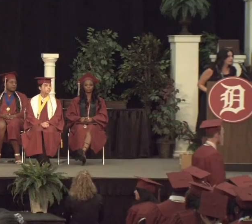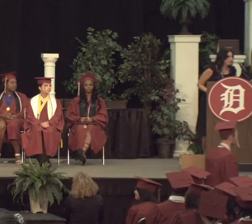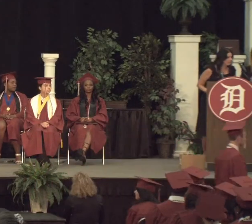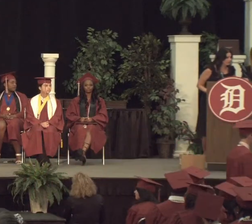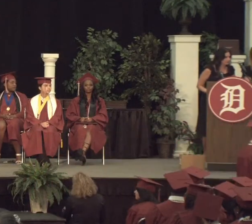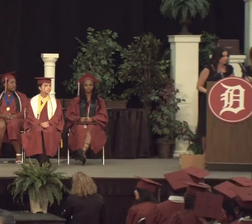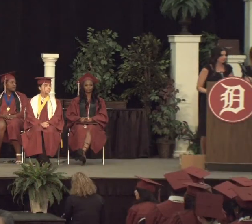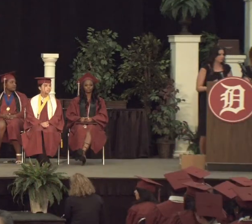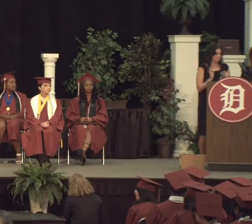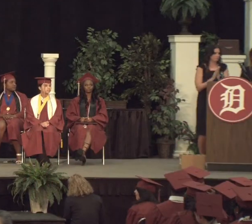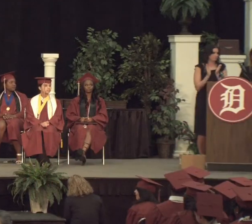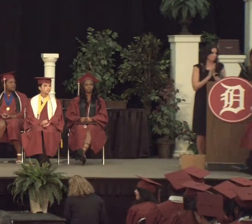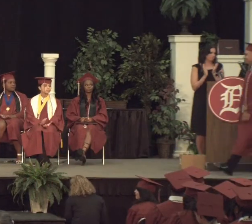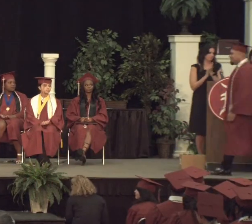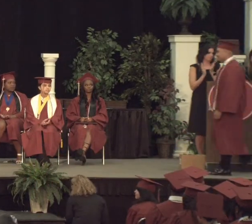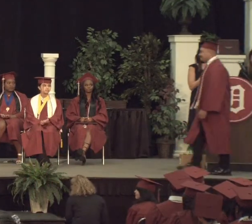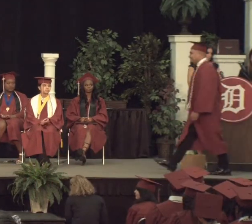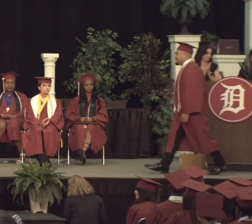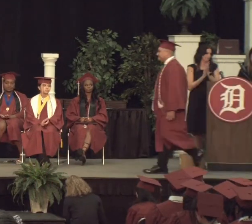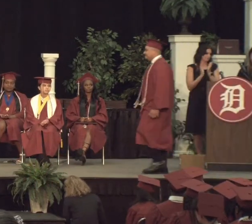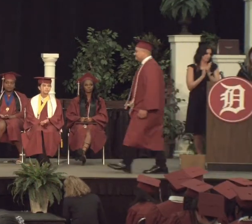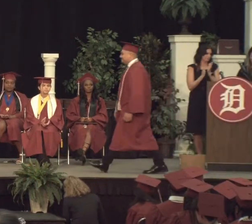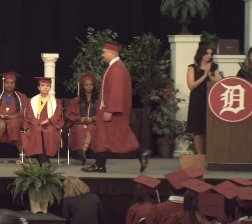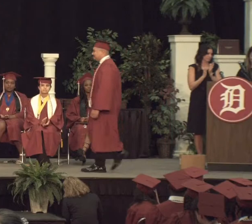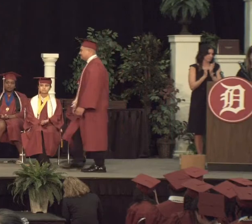Ezekiel Chavez.